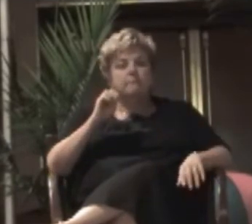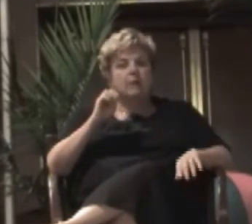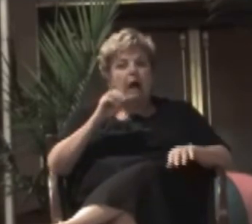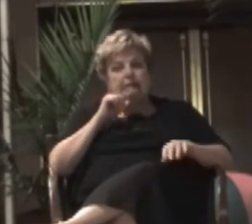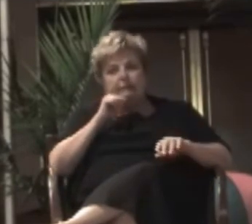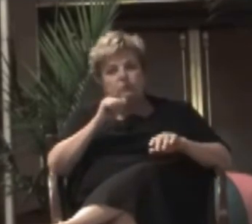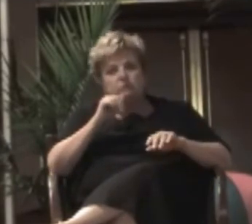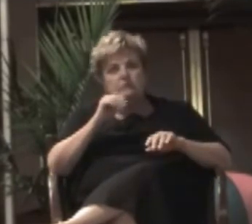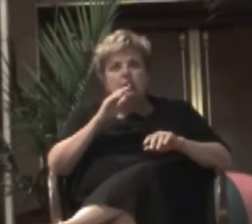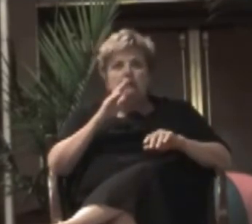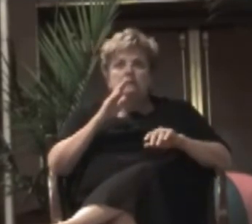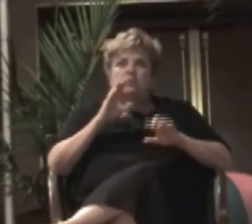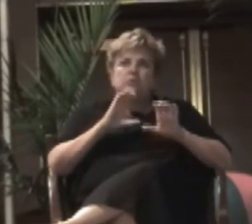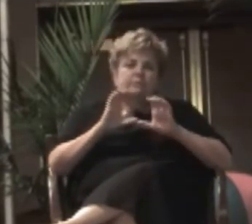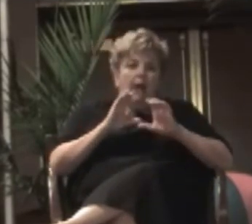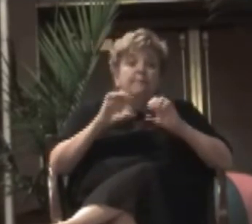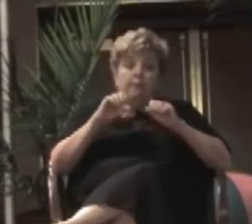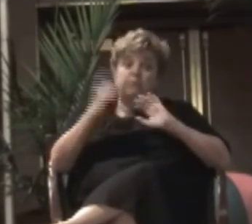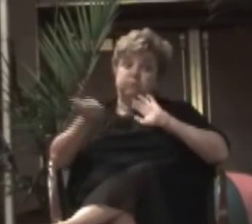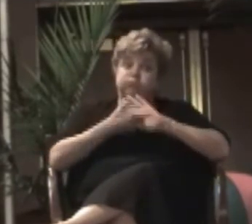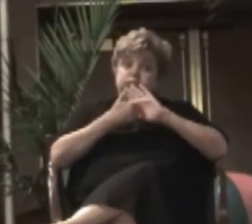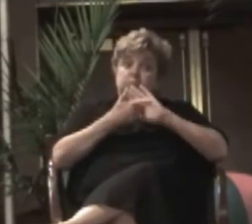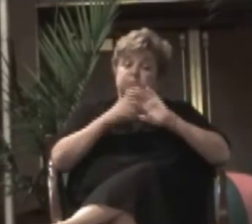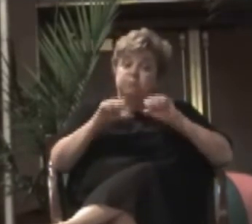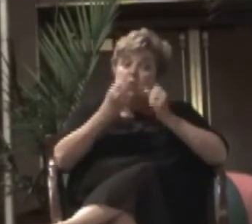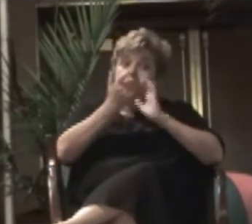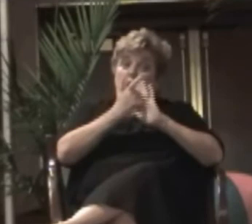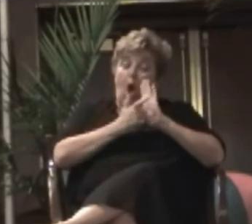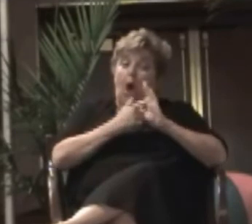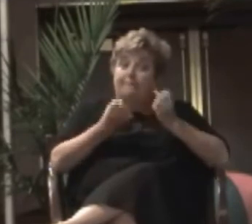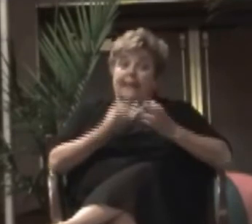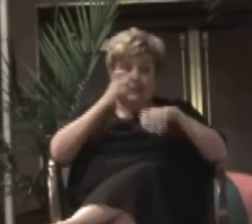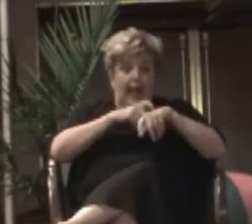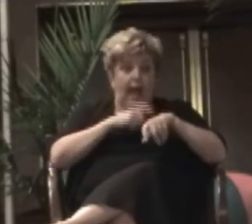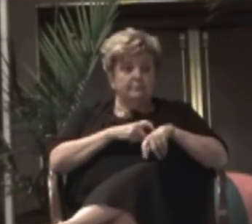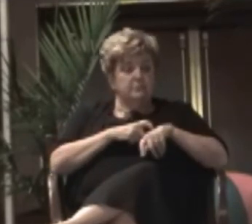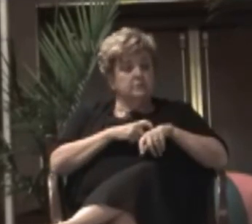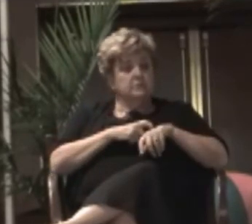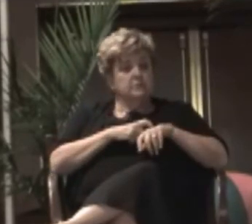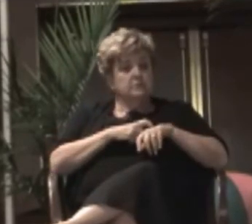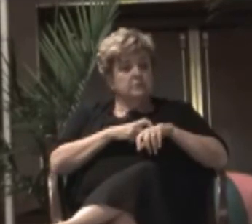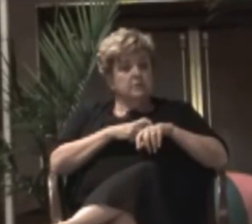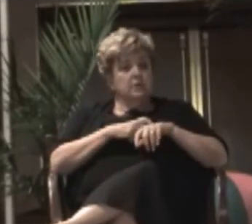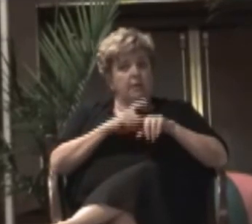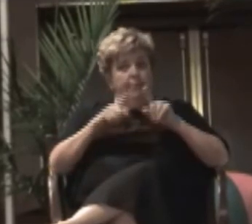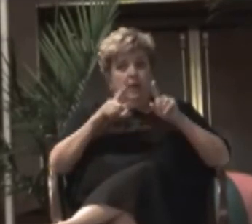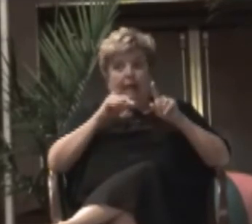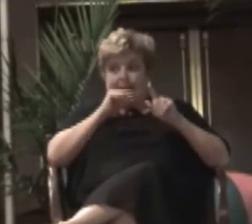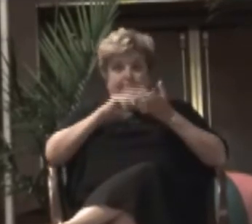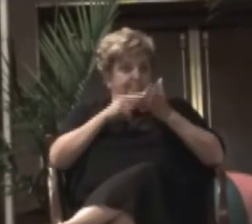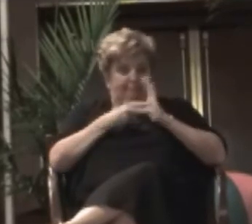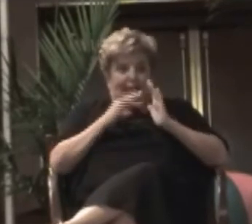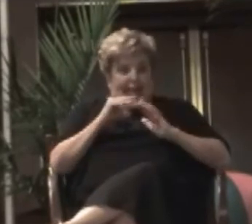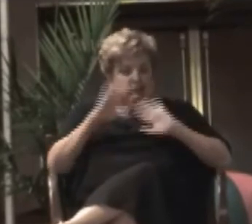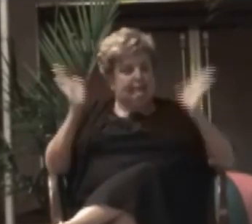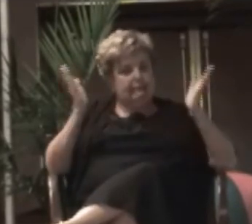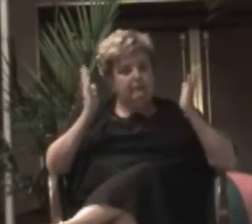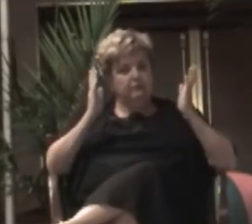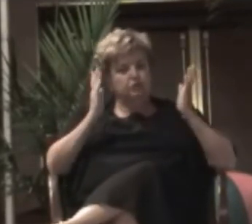of things that broke the law. Well, at least society said it broke the law. But I didn't think so. It just seemed to be typical behavior to